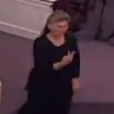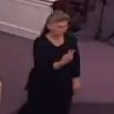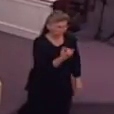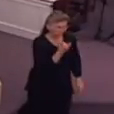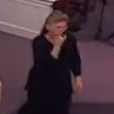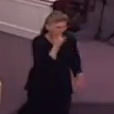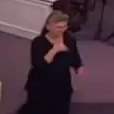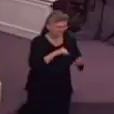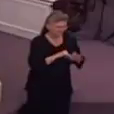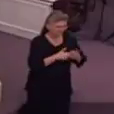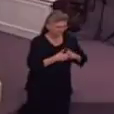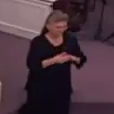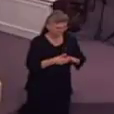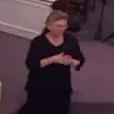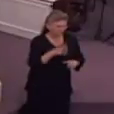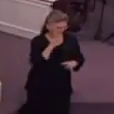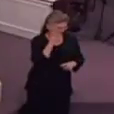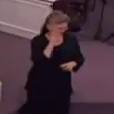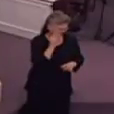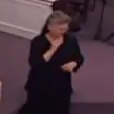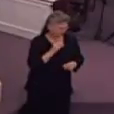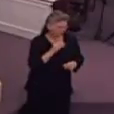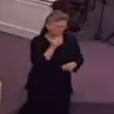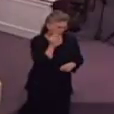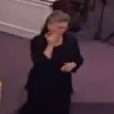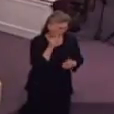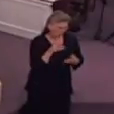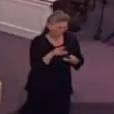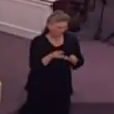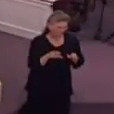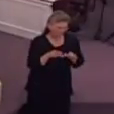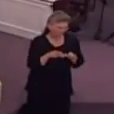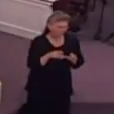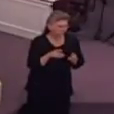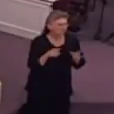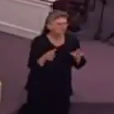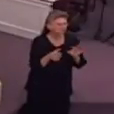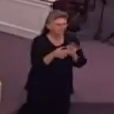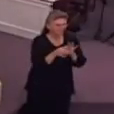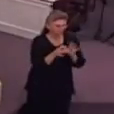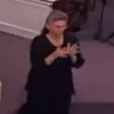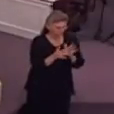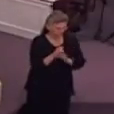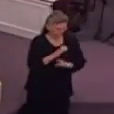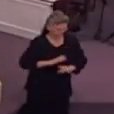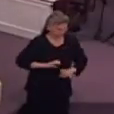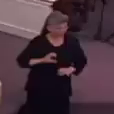misfits found a home. Amen. And they found a place in Jesus Christ.